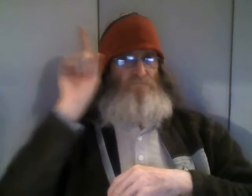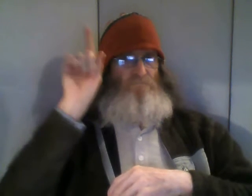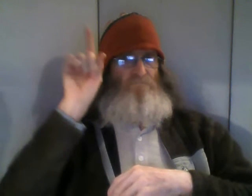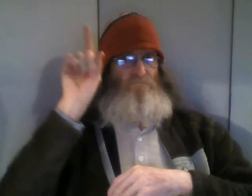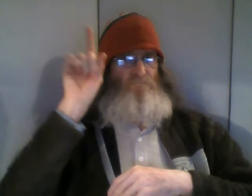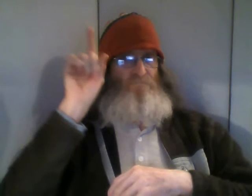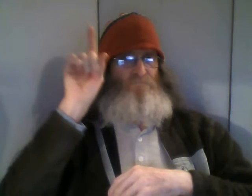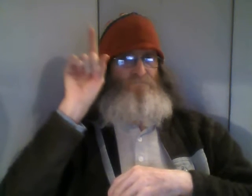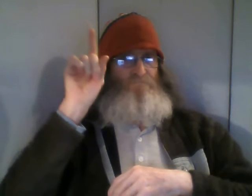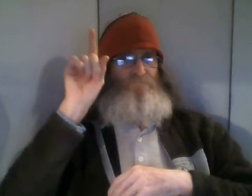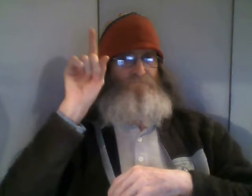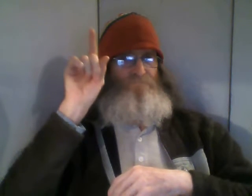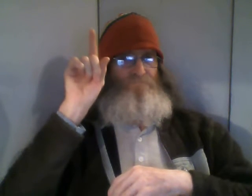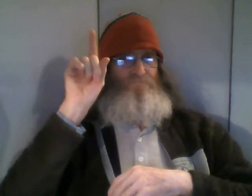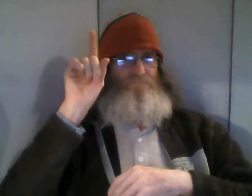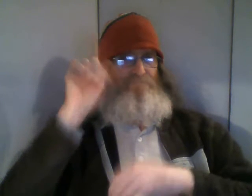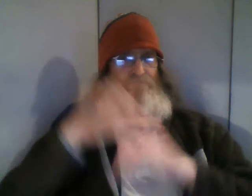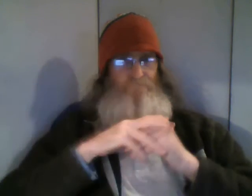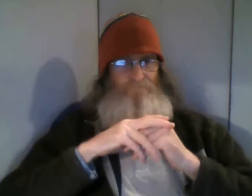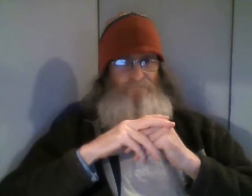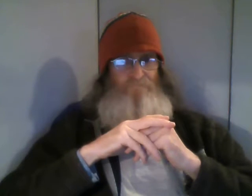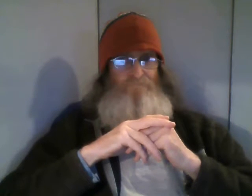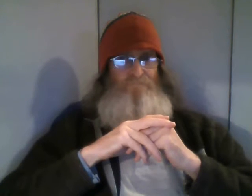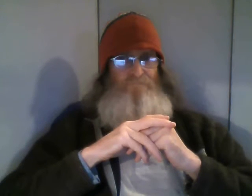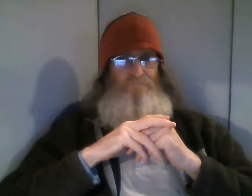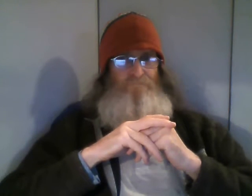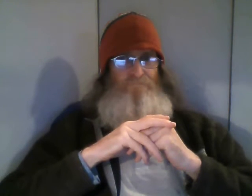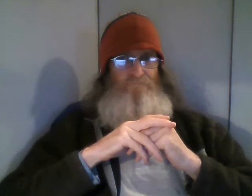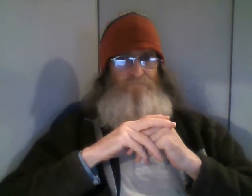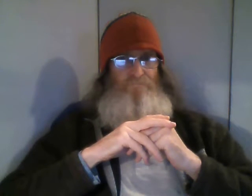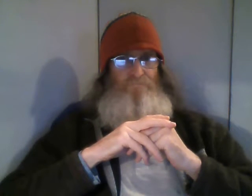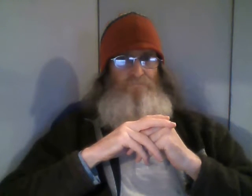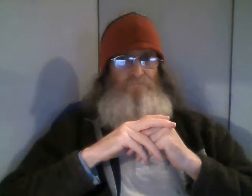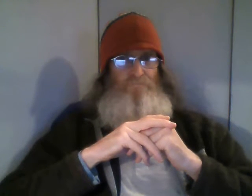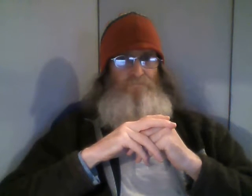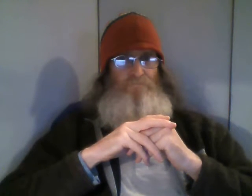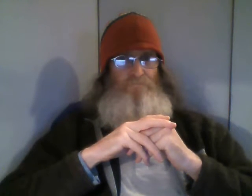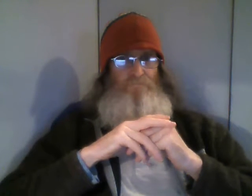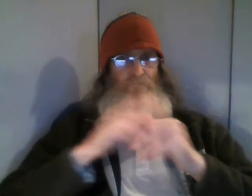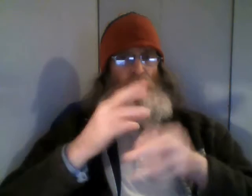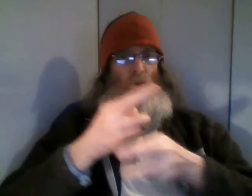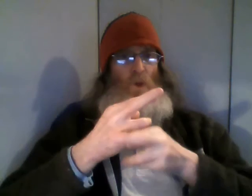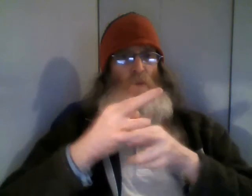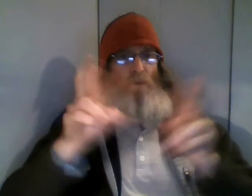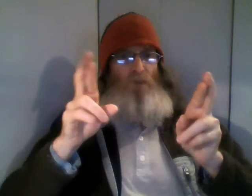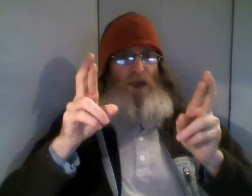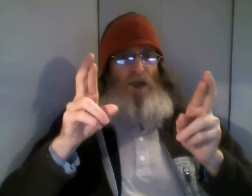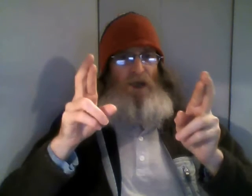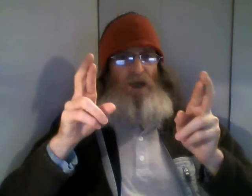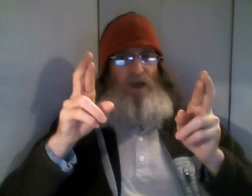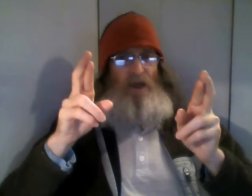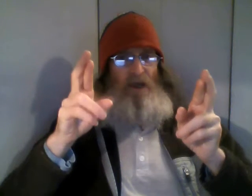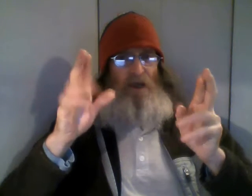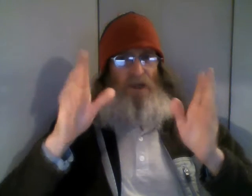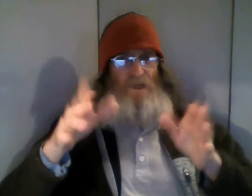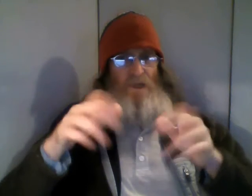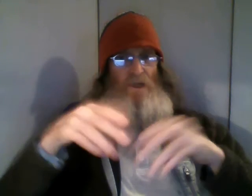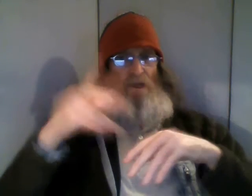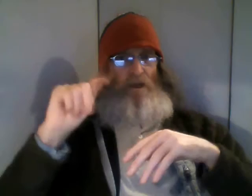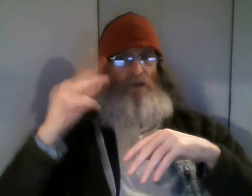guaranteed with no health exam and no medical questions when you apply. And it's quick and easy to apply by phone or online. If you've lost